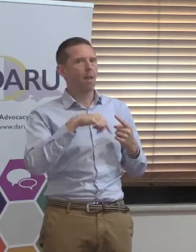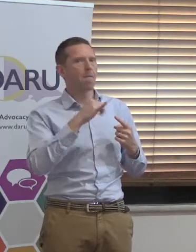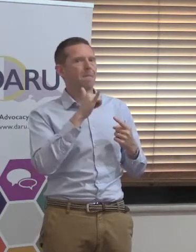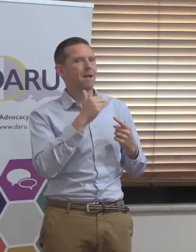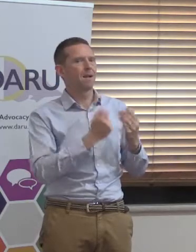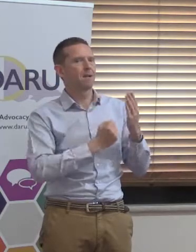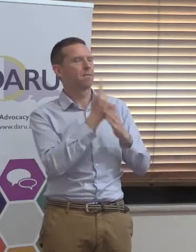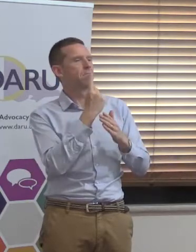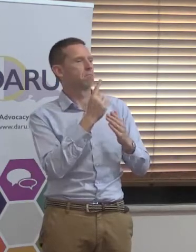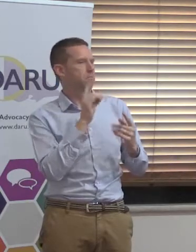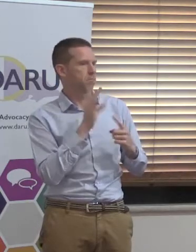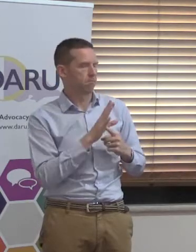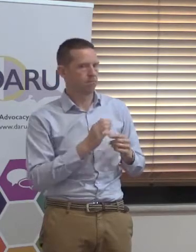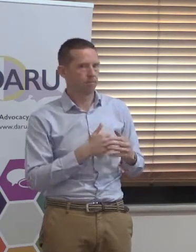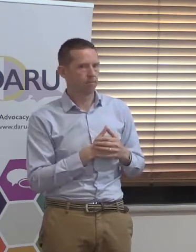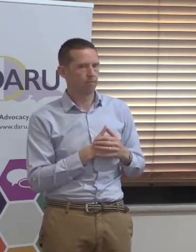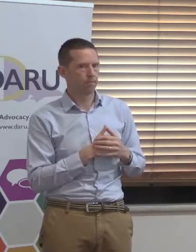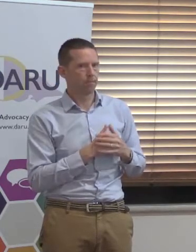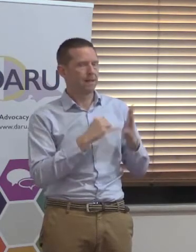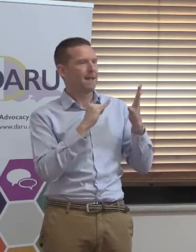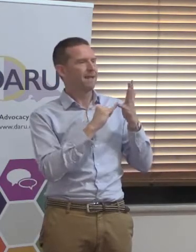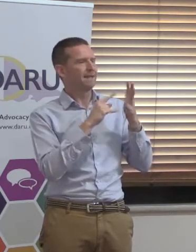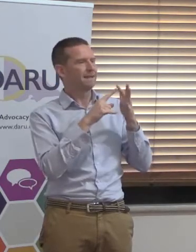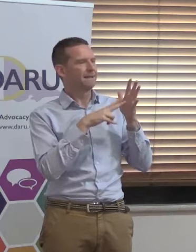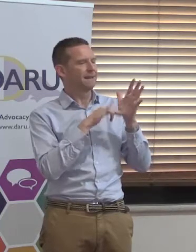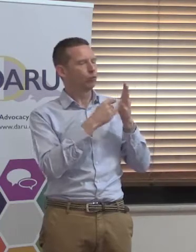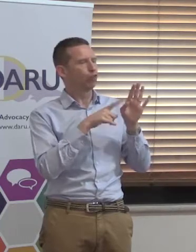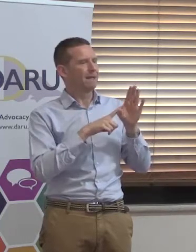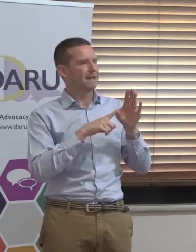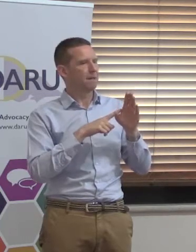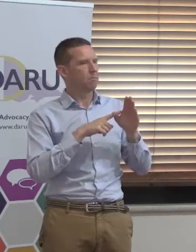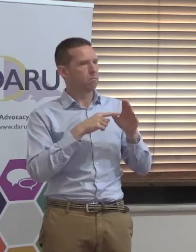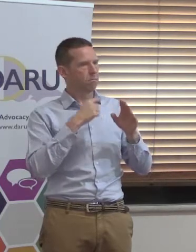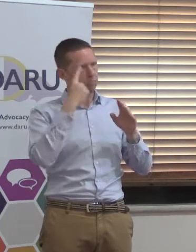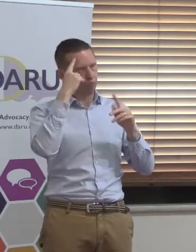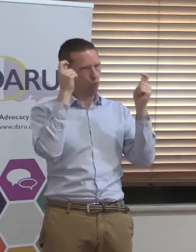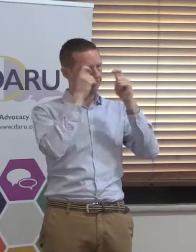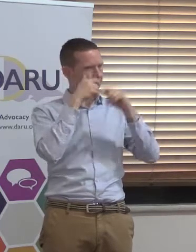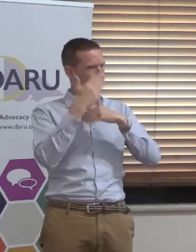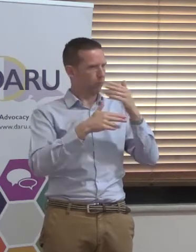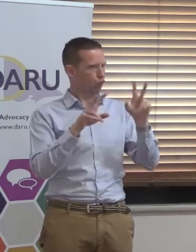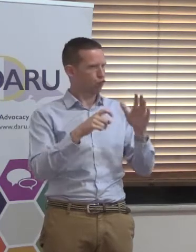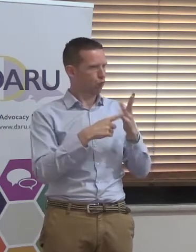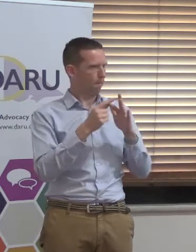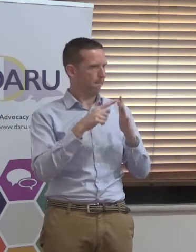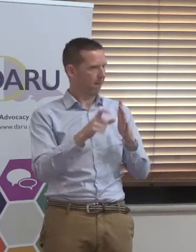relevant, a sensory processing topic, a lot of